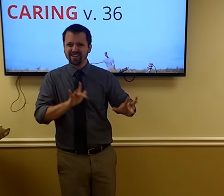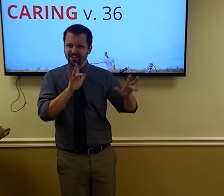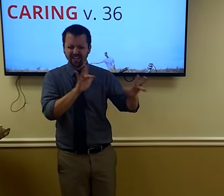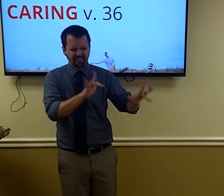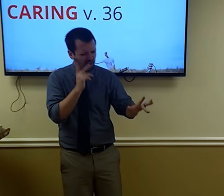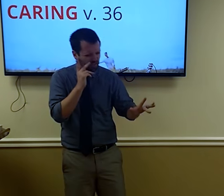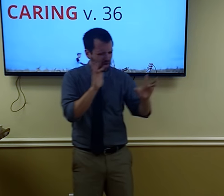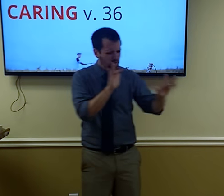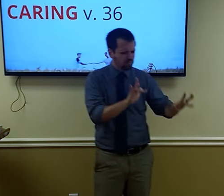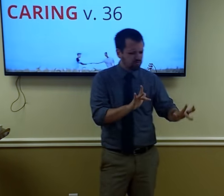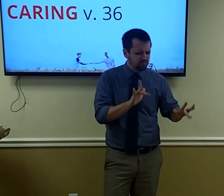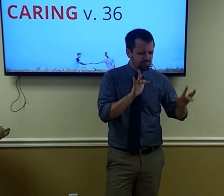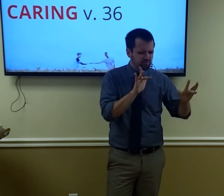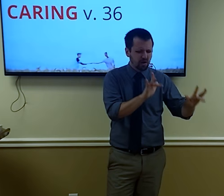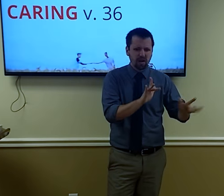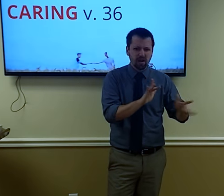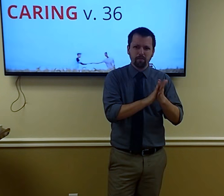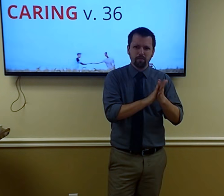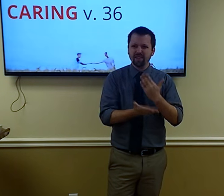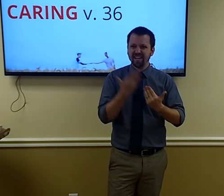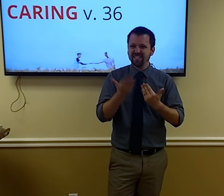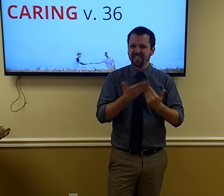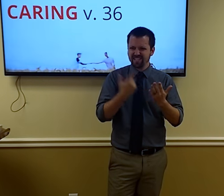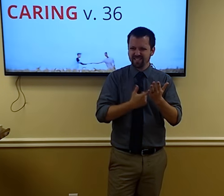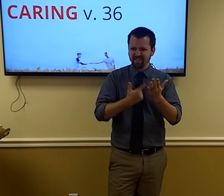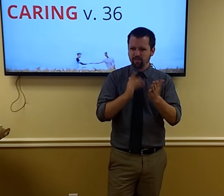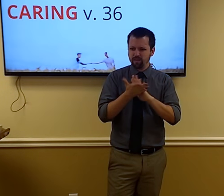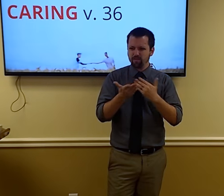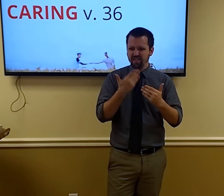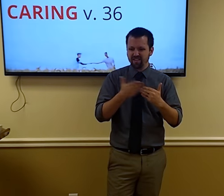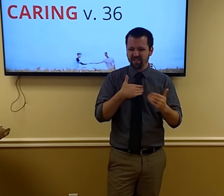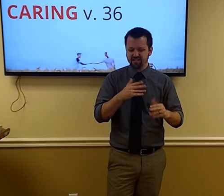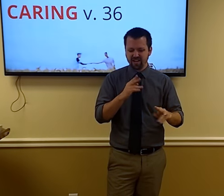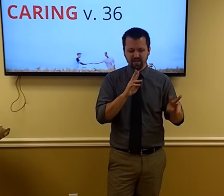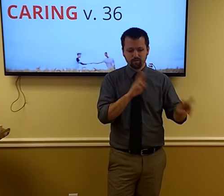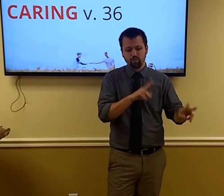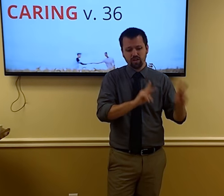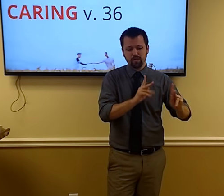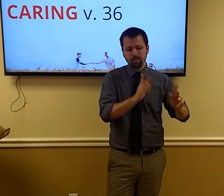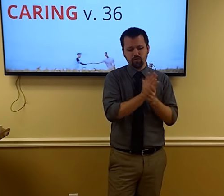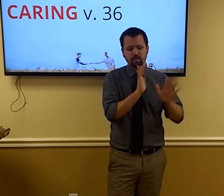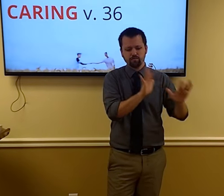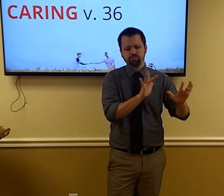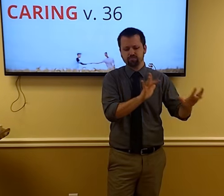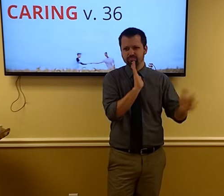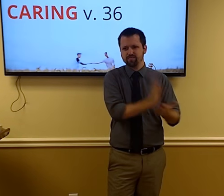compassion. He saw it. Sometimes easy. Sometimes it becomes easy to just kind of look at people. Stop.